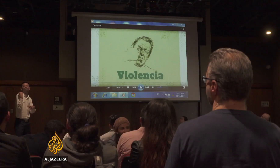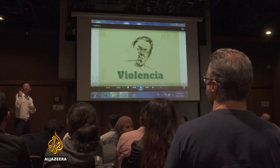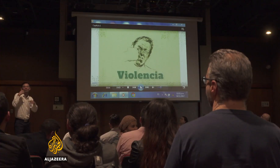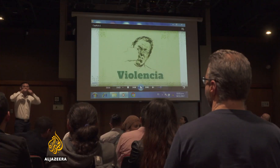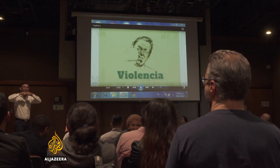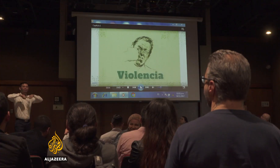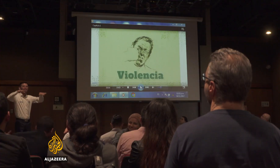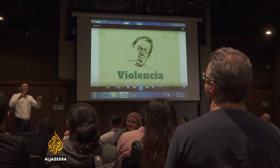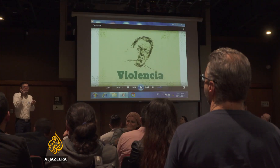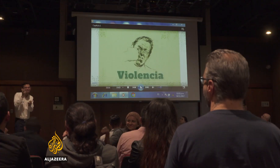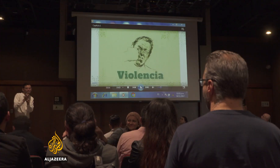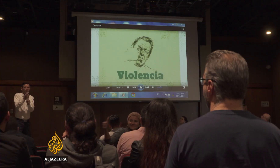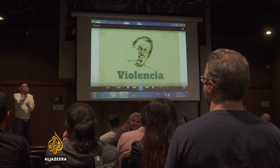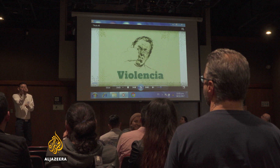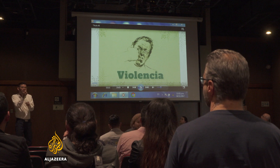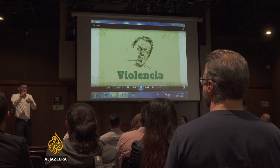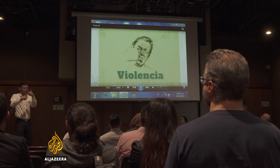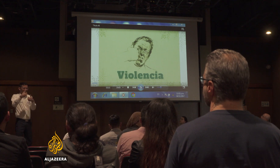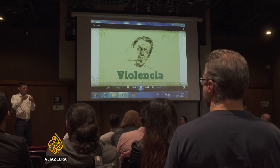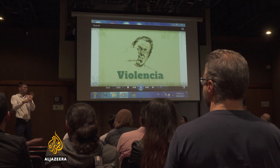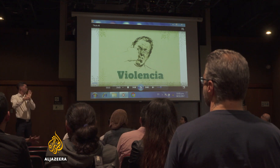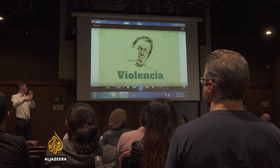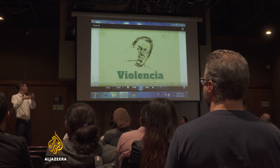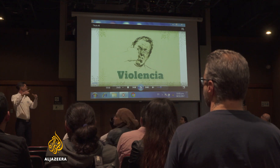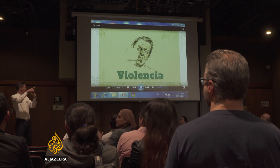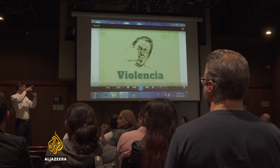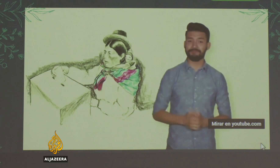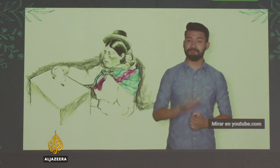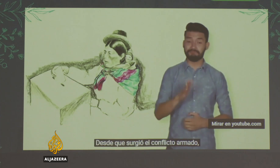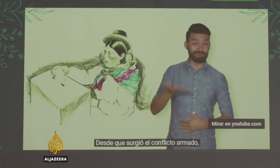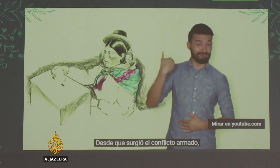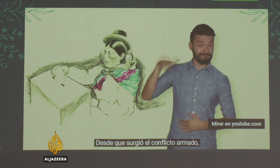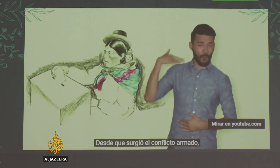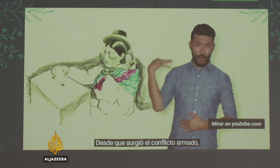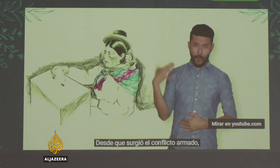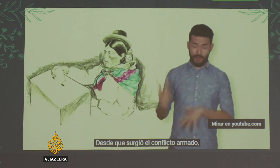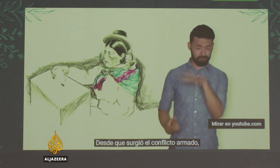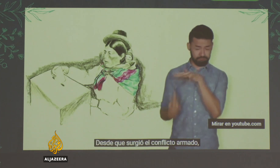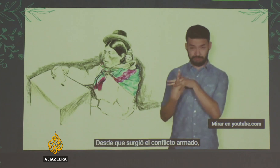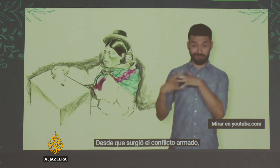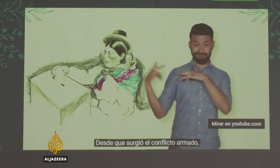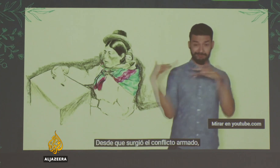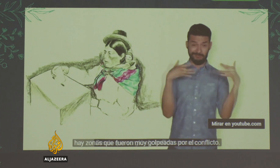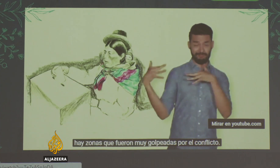With the assistance of a sociologist, the group chose words that were either missing or required a better understanding.